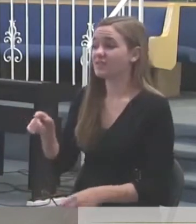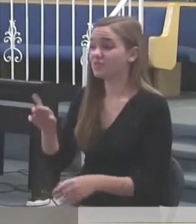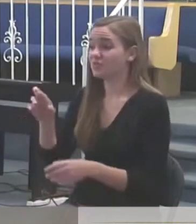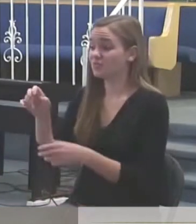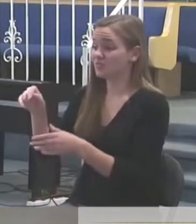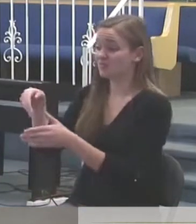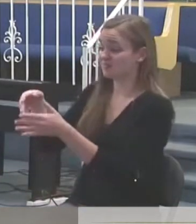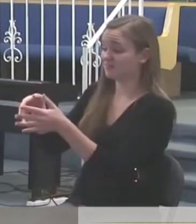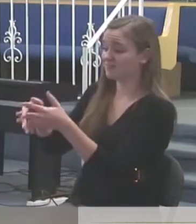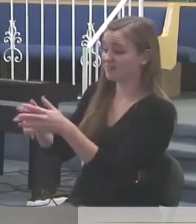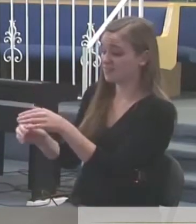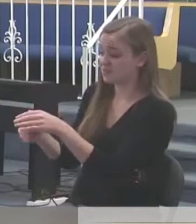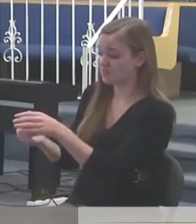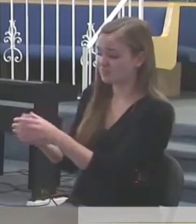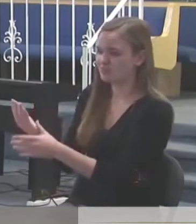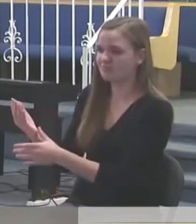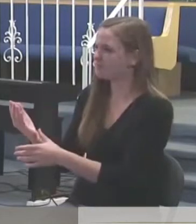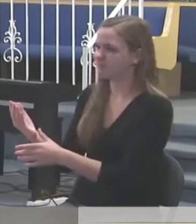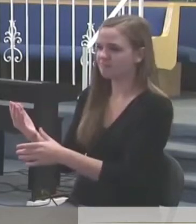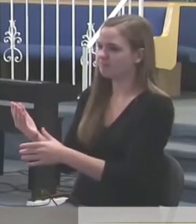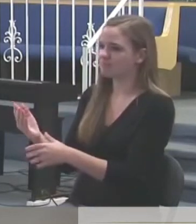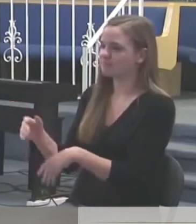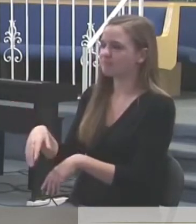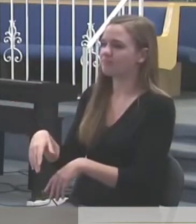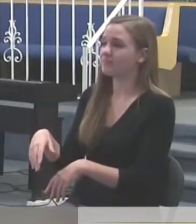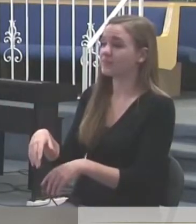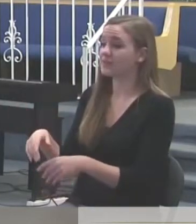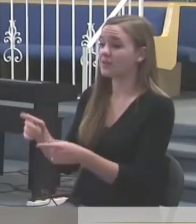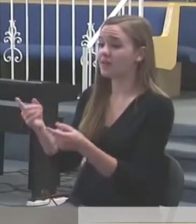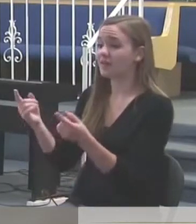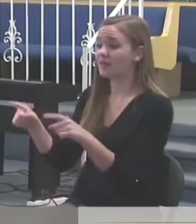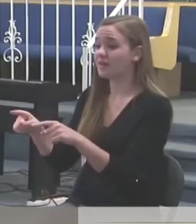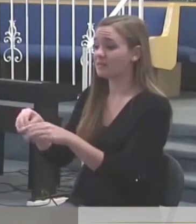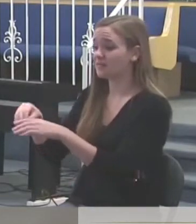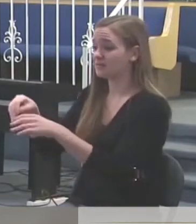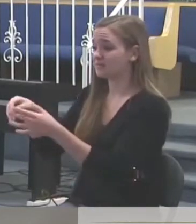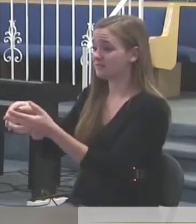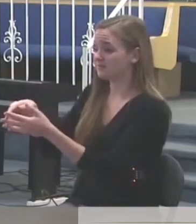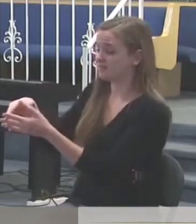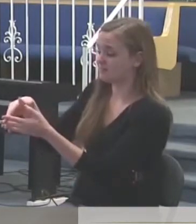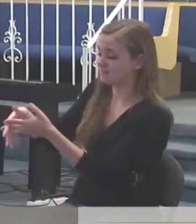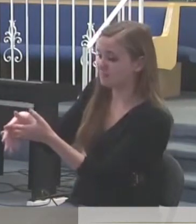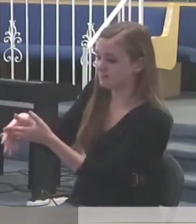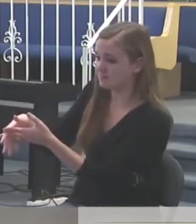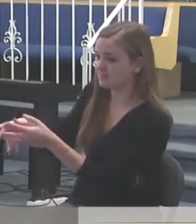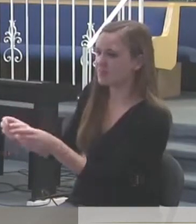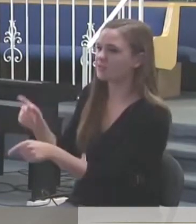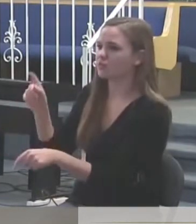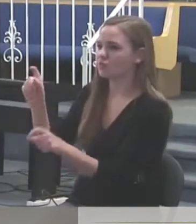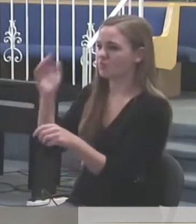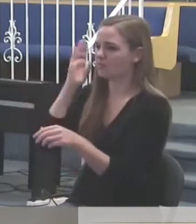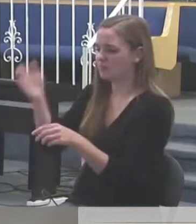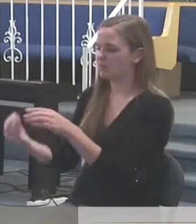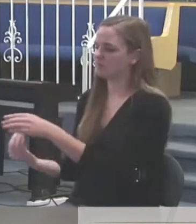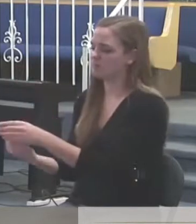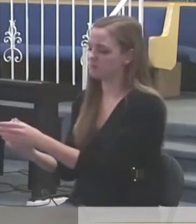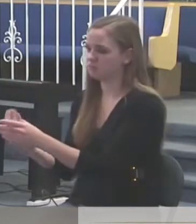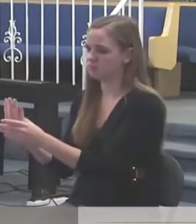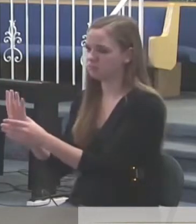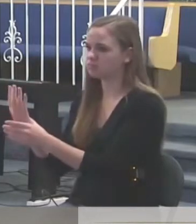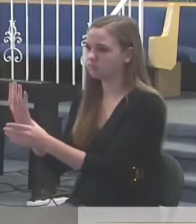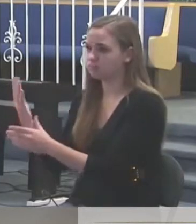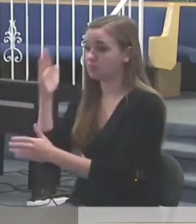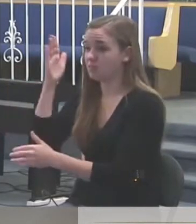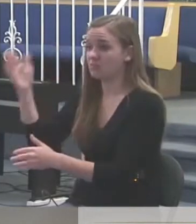because eventually what's growing underneath the ground is going to start to come to the surface. When you see a plant